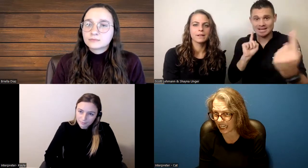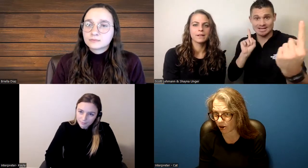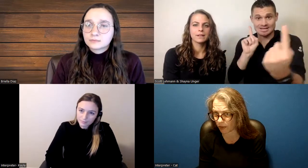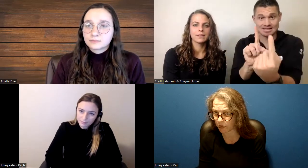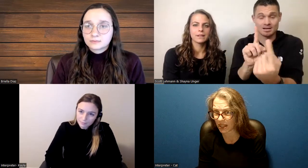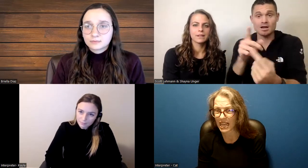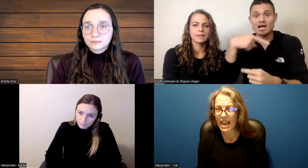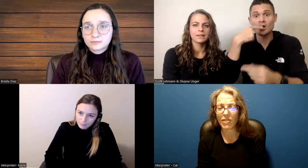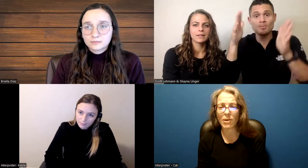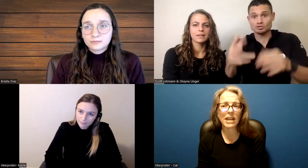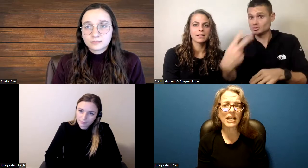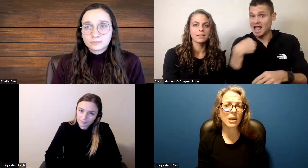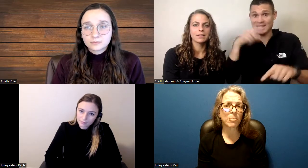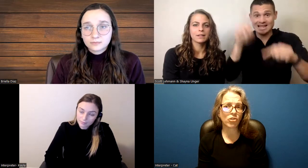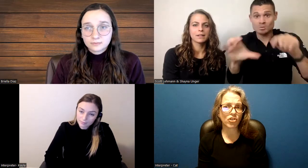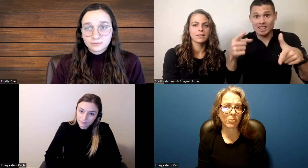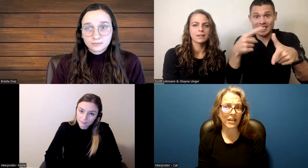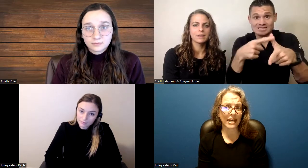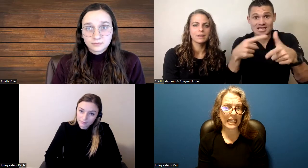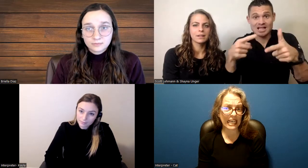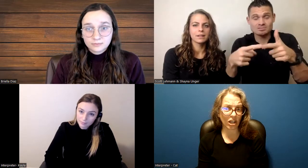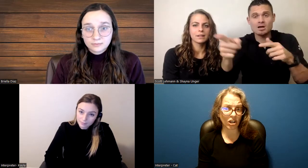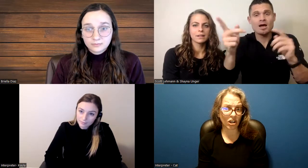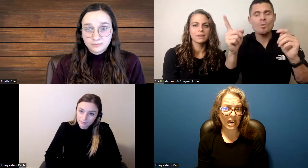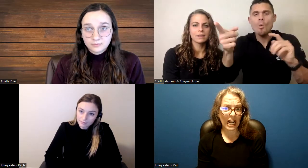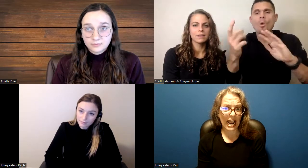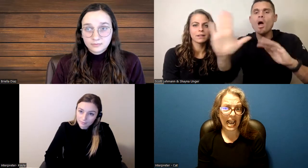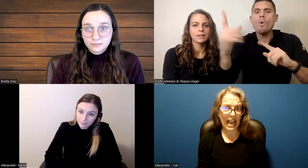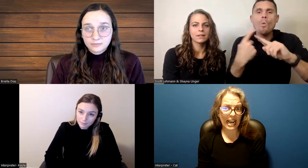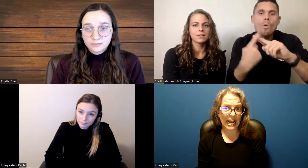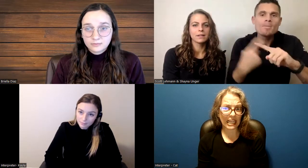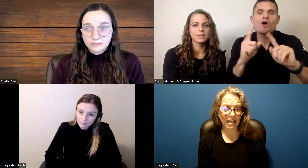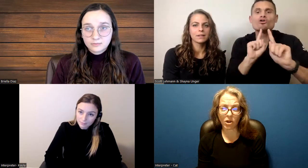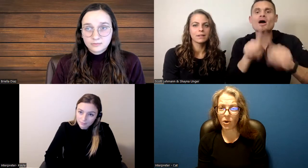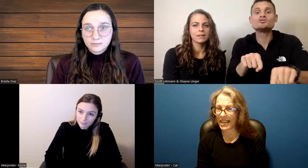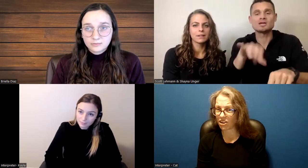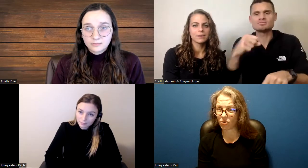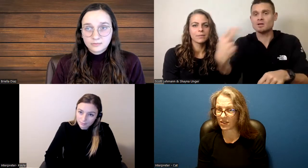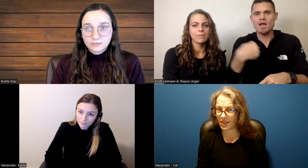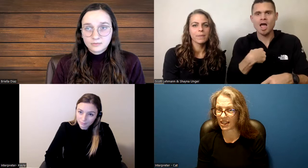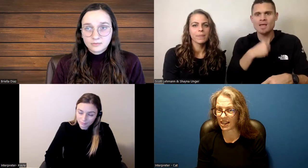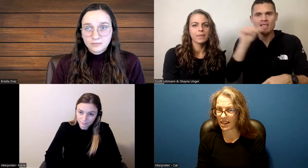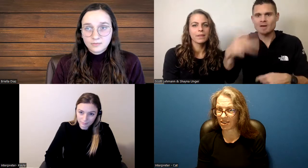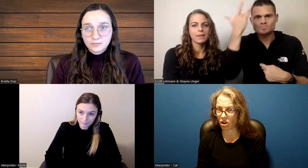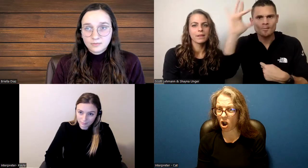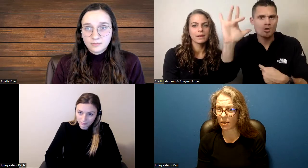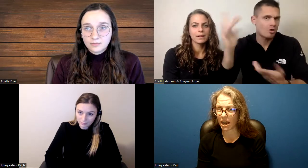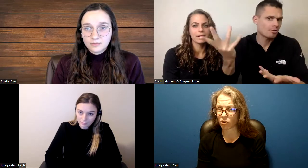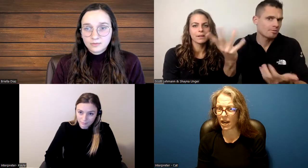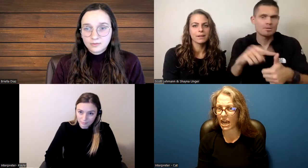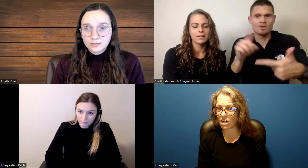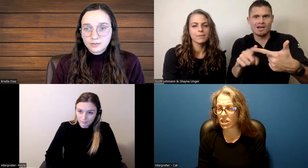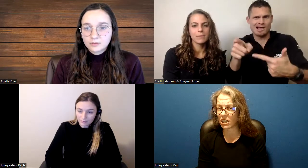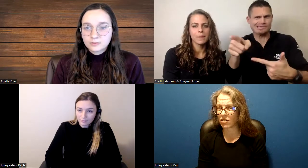that can hear. And the minute I approach somebody that can hear and I let them know I can't do this and this, their